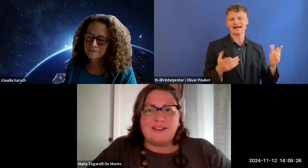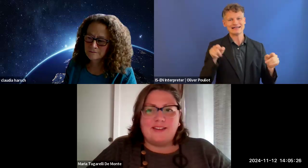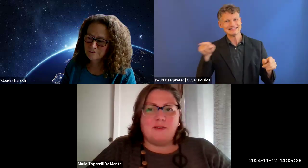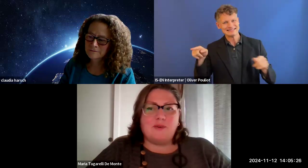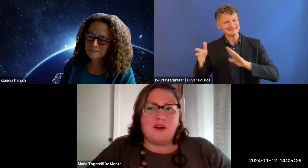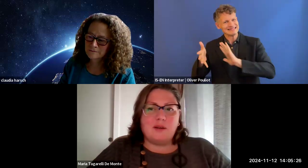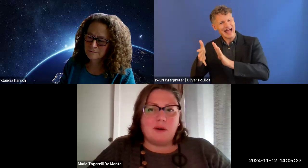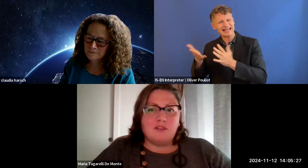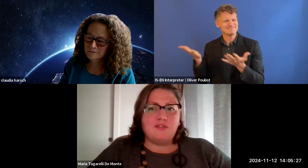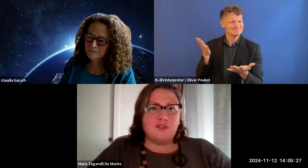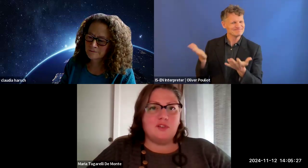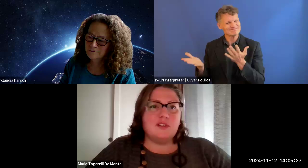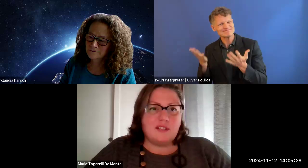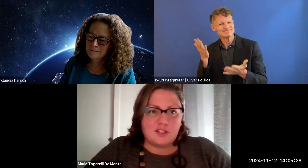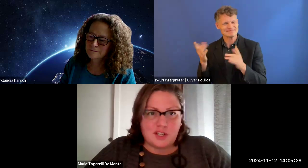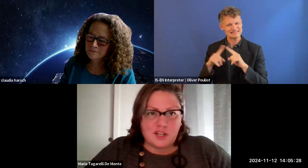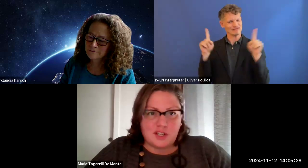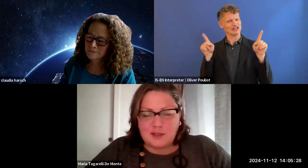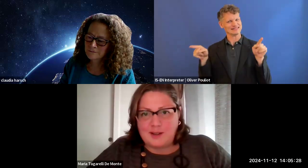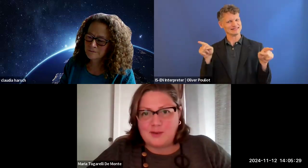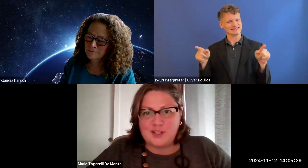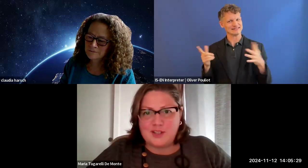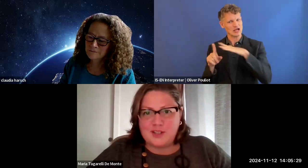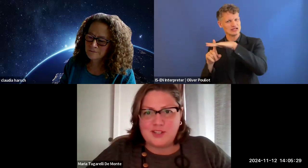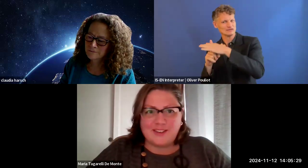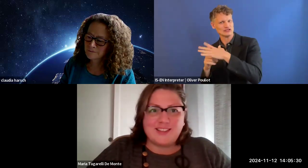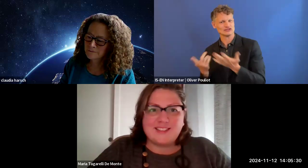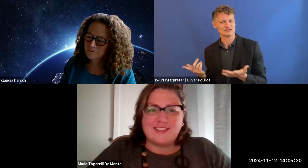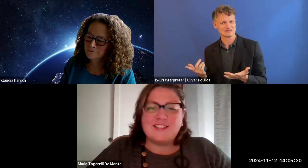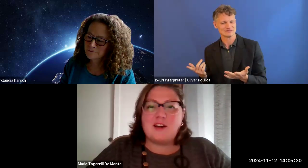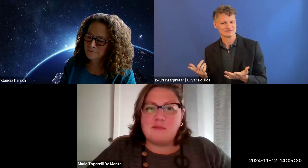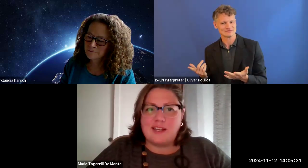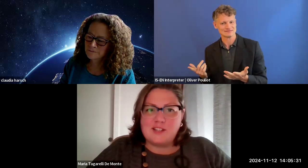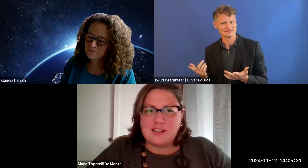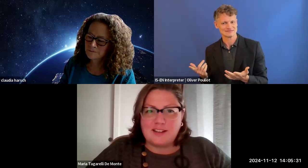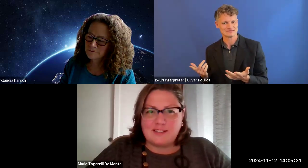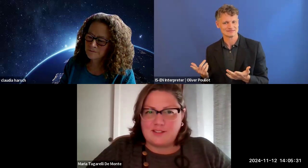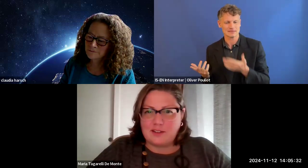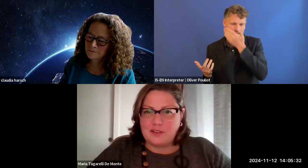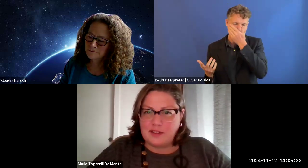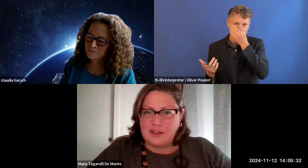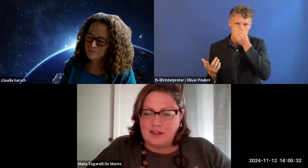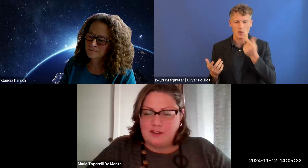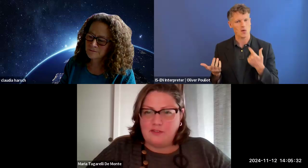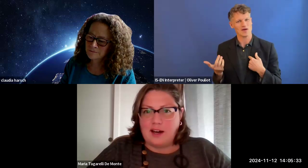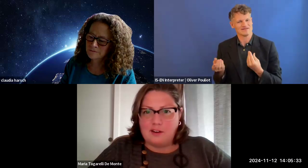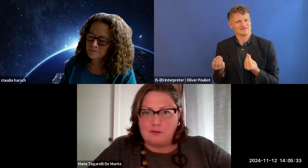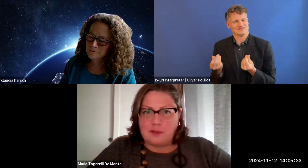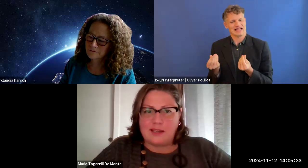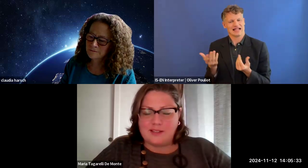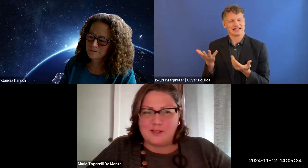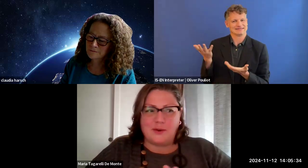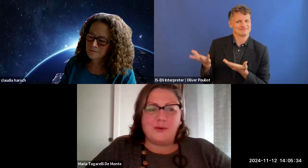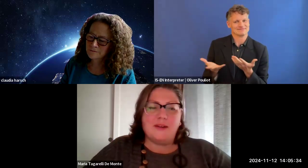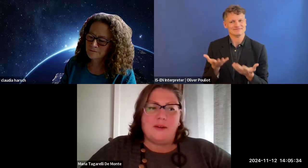know, when we're talking about full gestural language, then, you know, this combination sort of fall